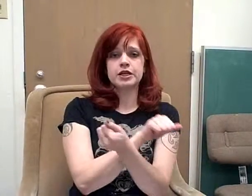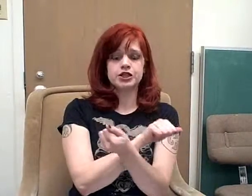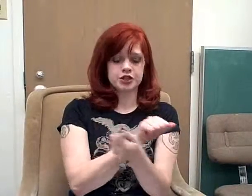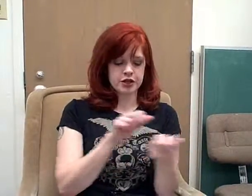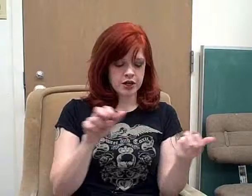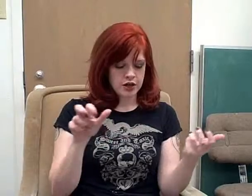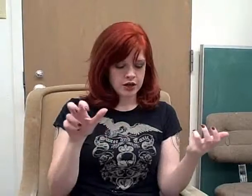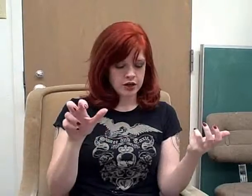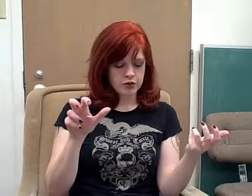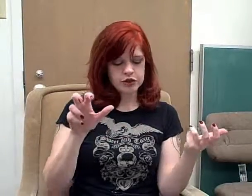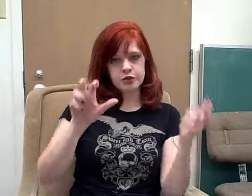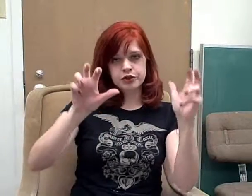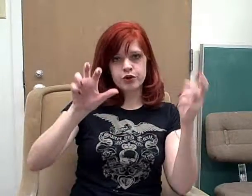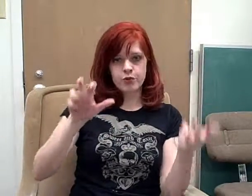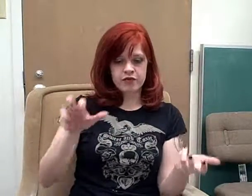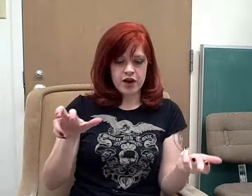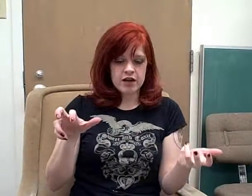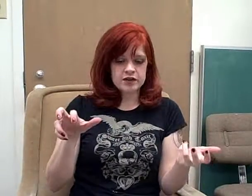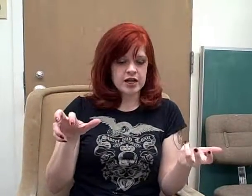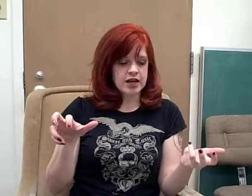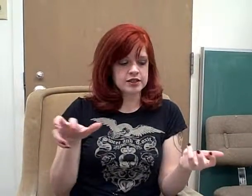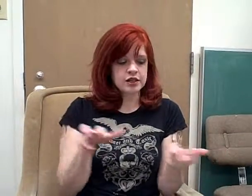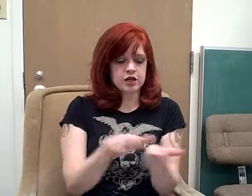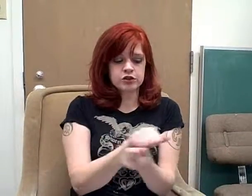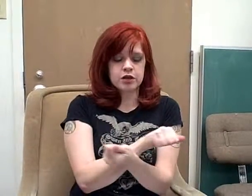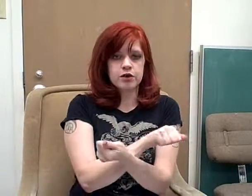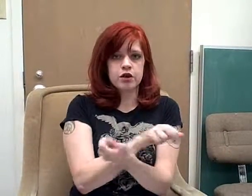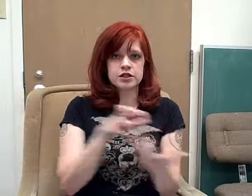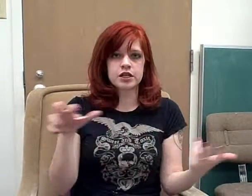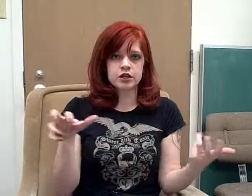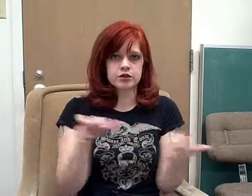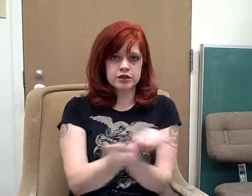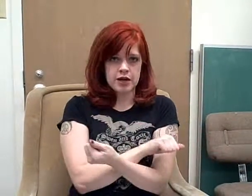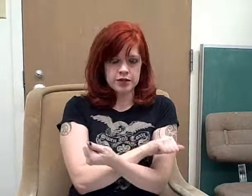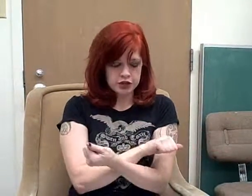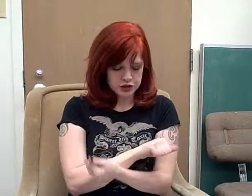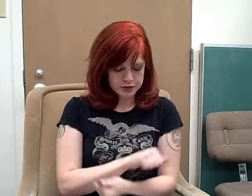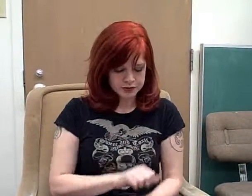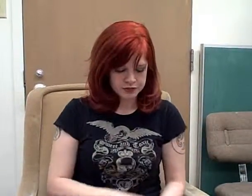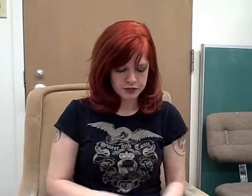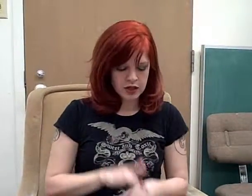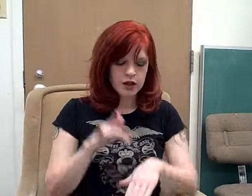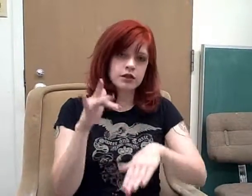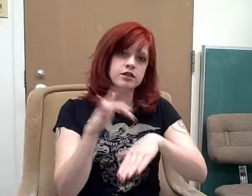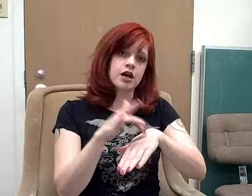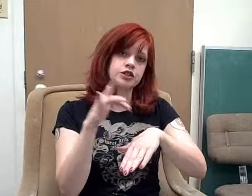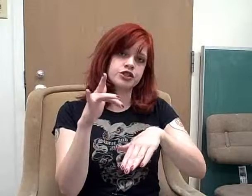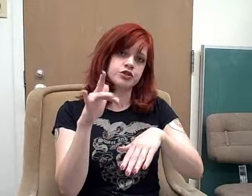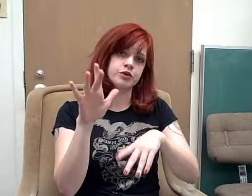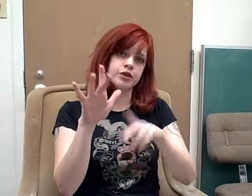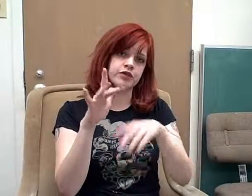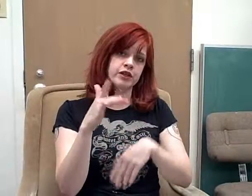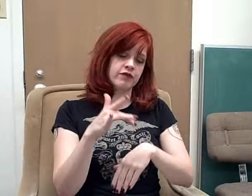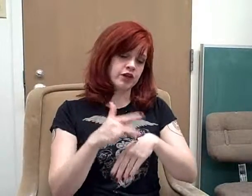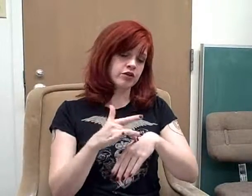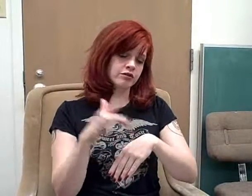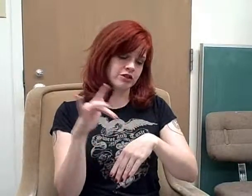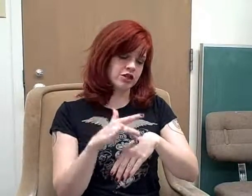Damage, you start with 2 open 5s, and as the knuckles come across, they close. Damage. Touch with your feely finger. You